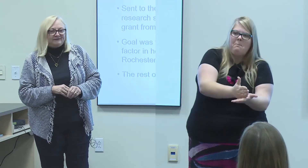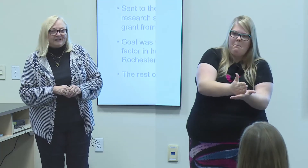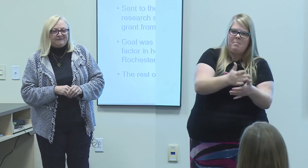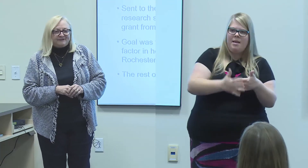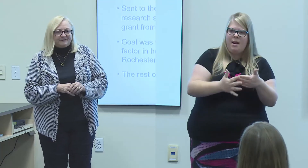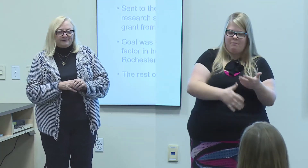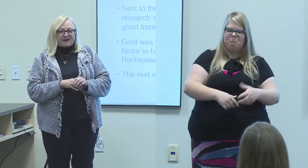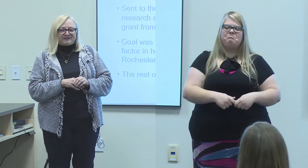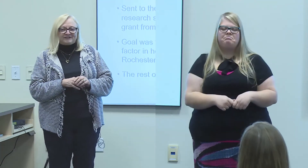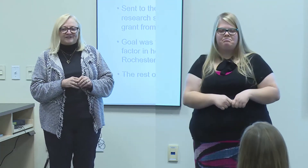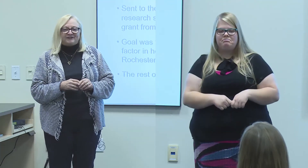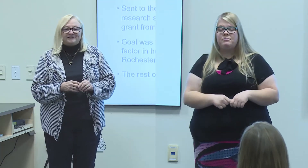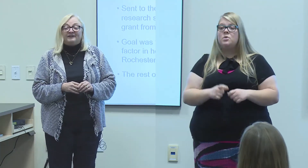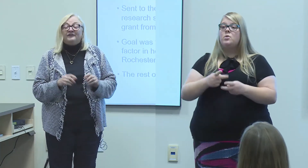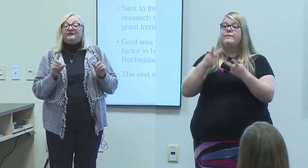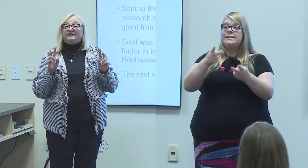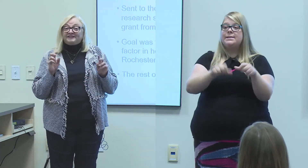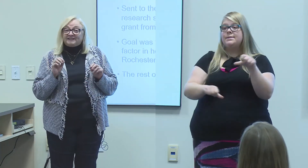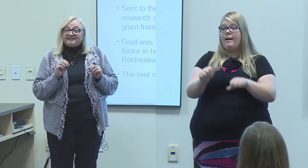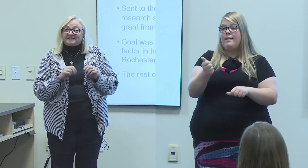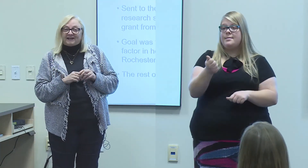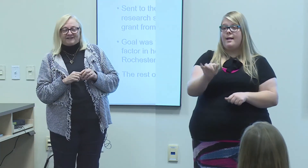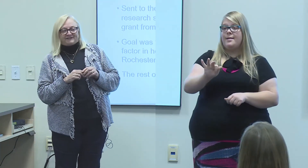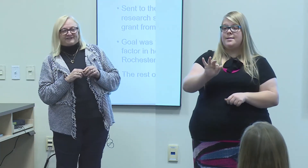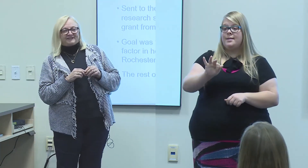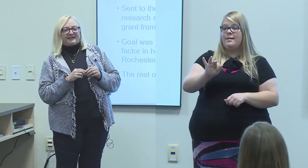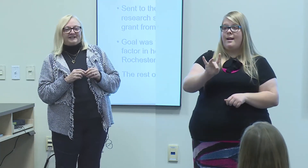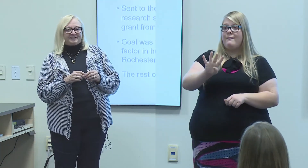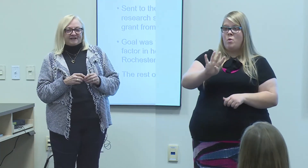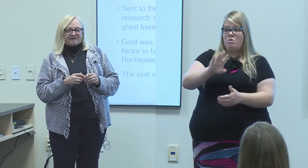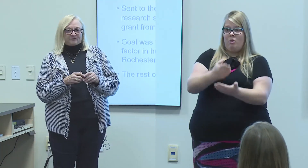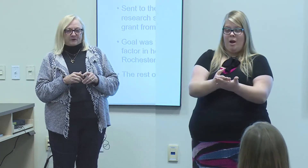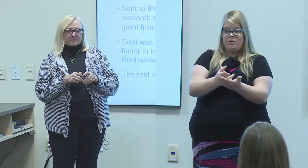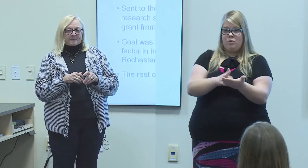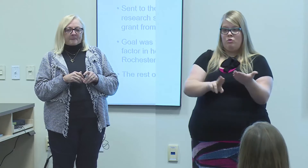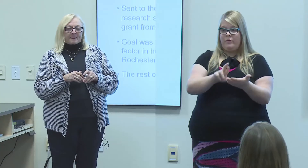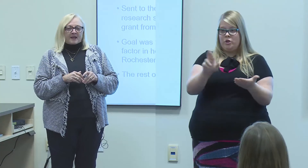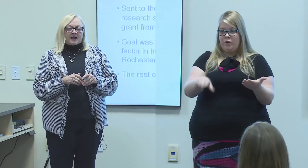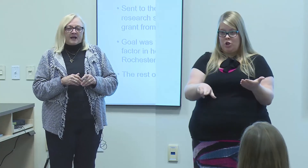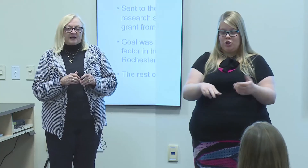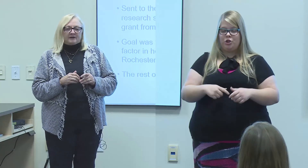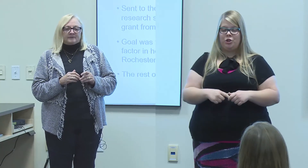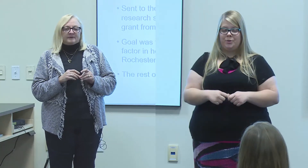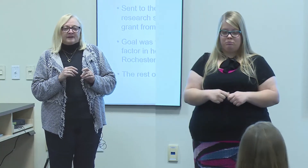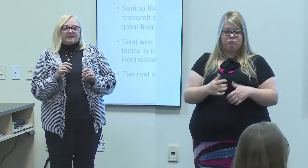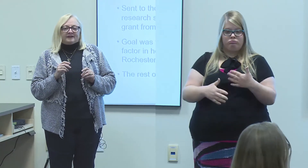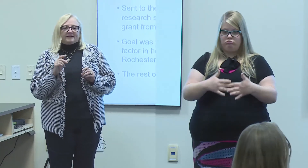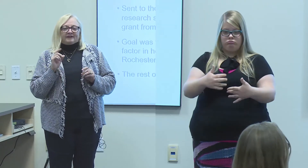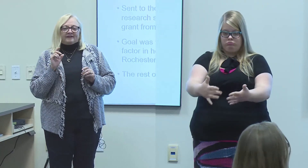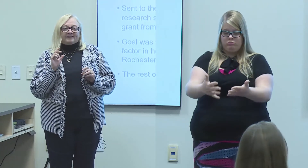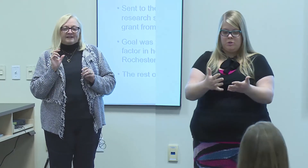I came to Rochester as a visiting scientist in 1984,